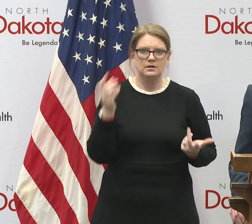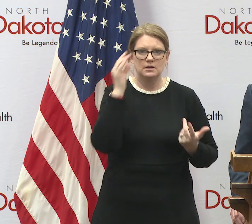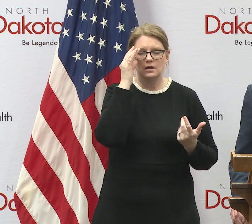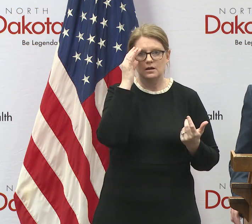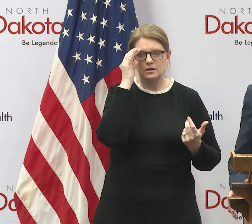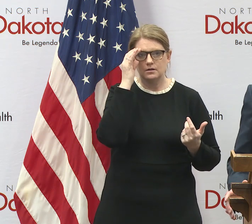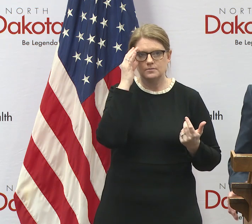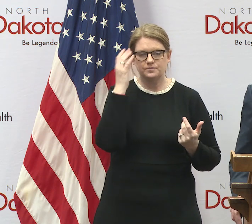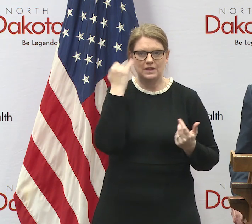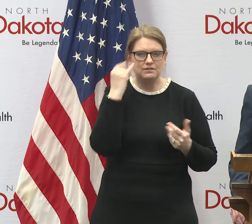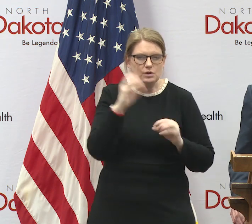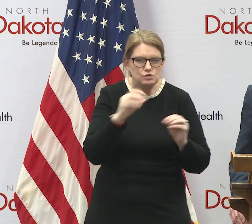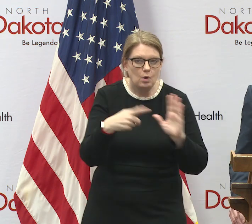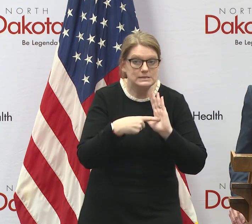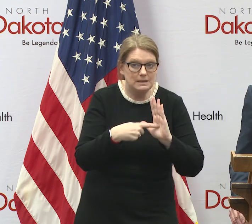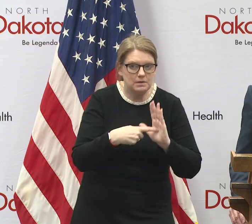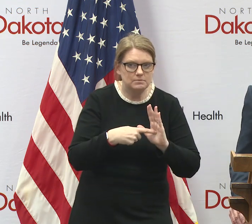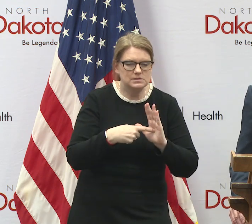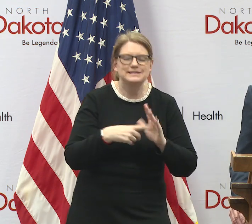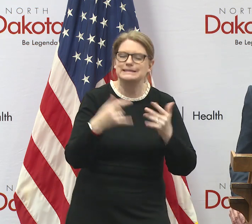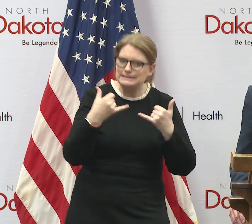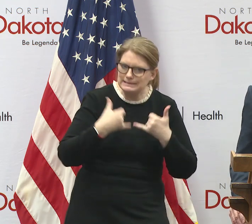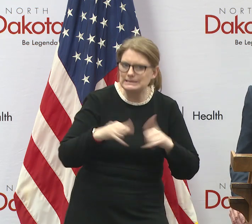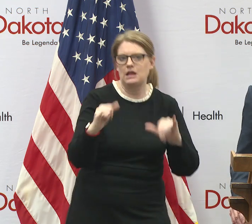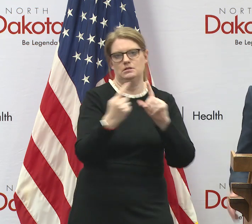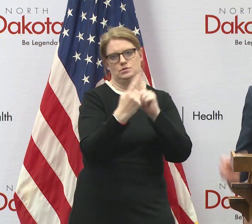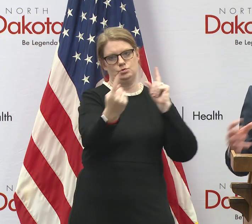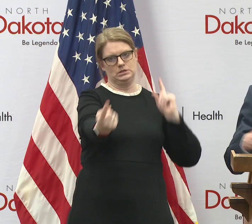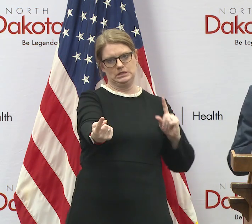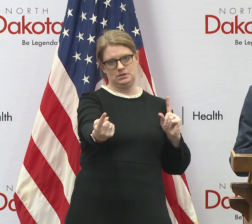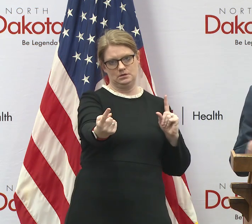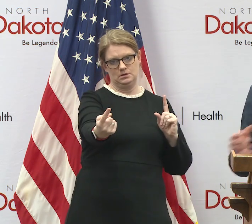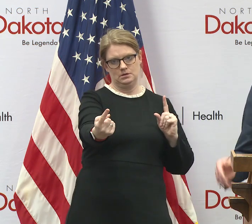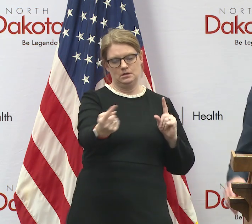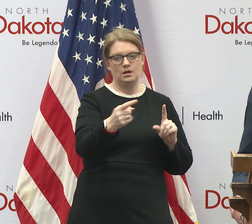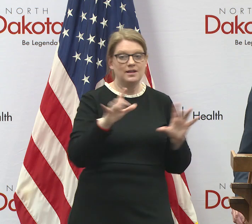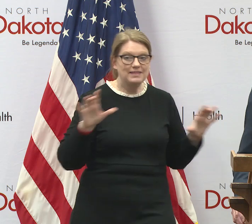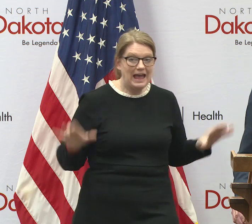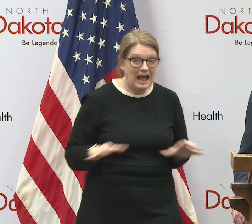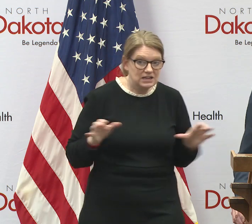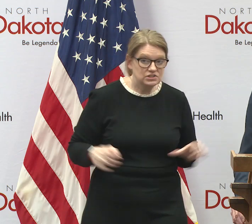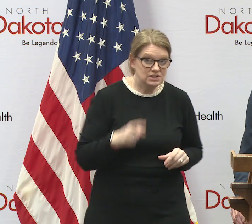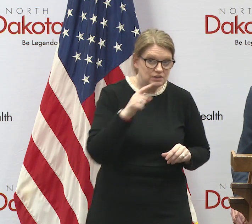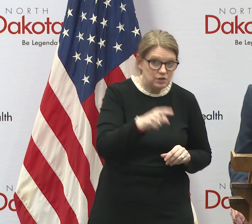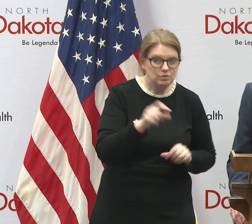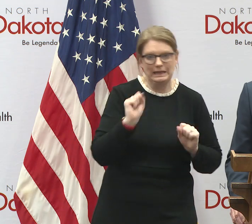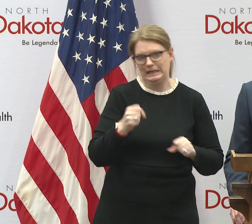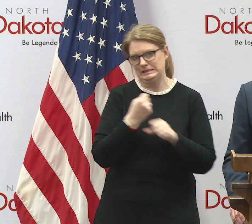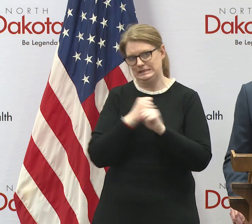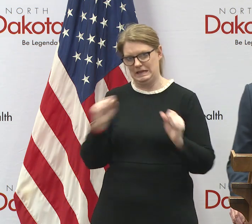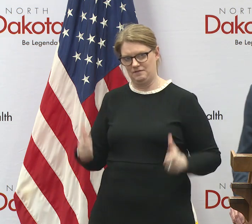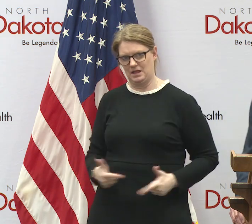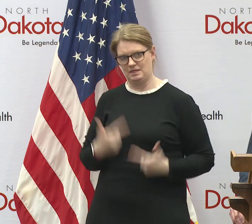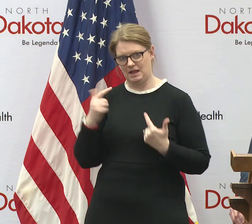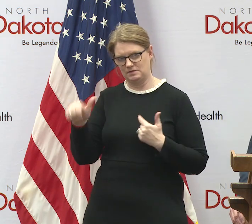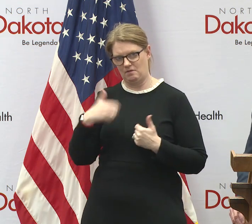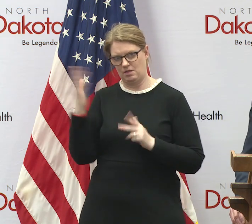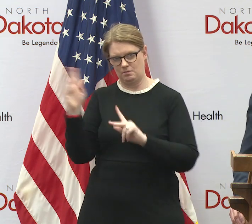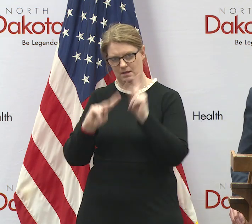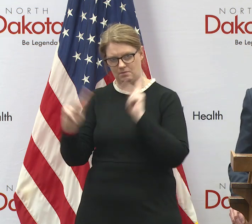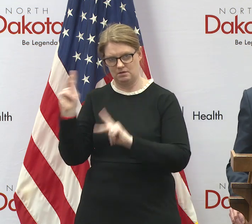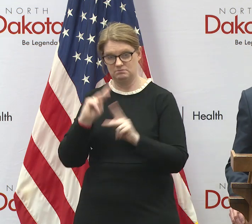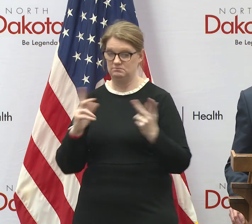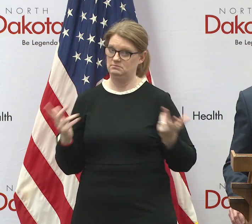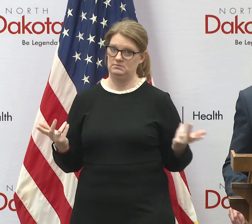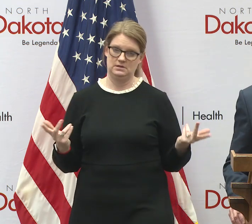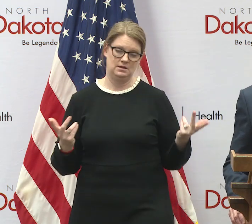any symptoms, you should be practicing social distancing, because the actions you take could save the lives of others. And again, if you're